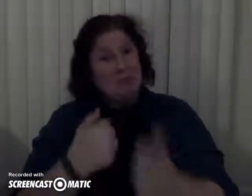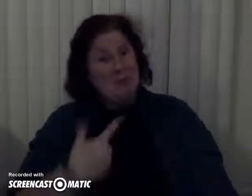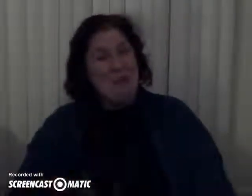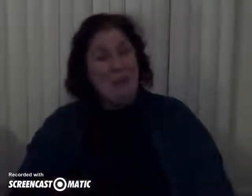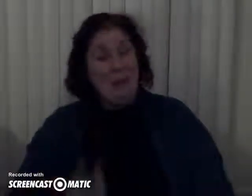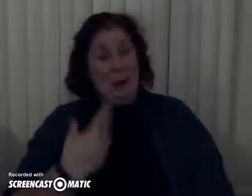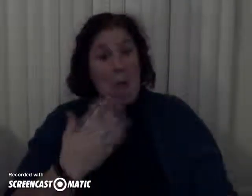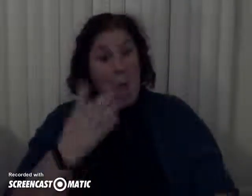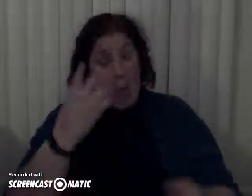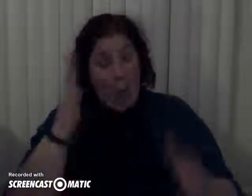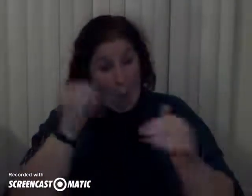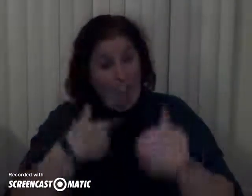your questions.